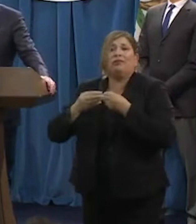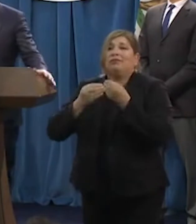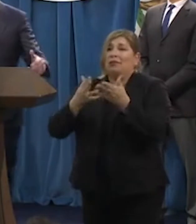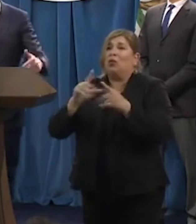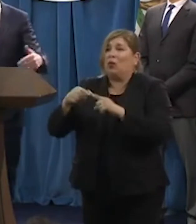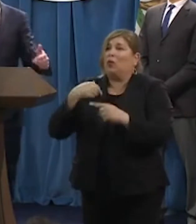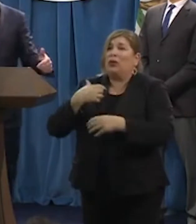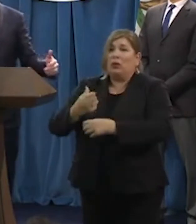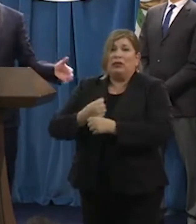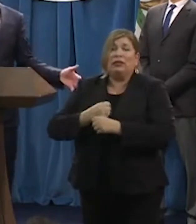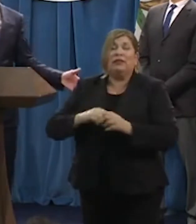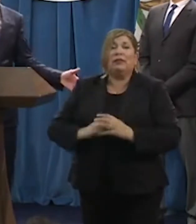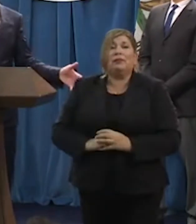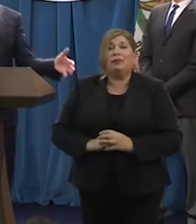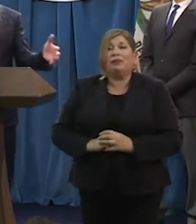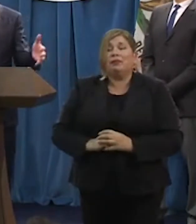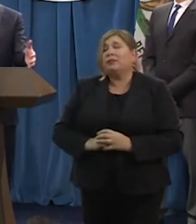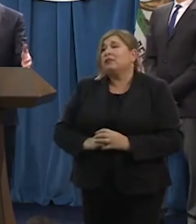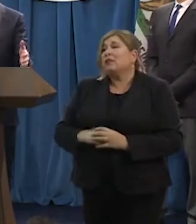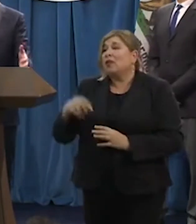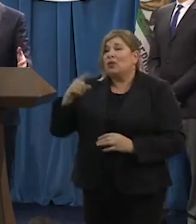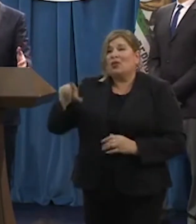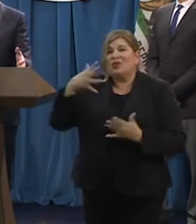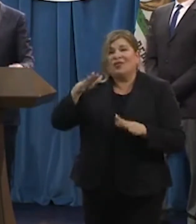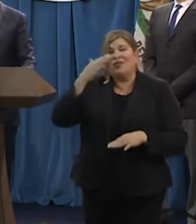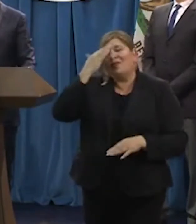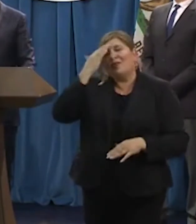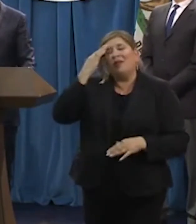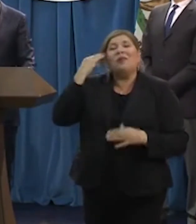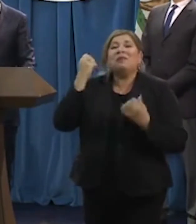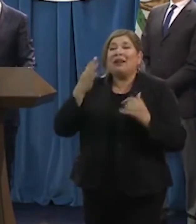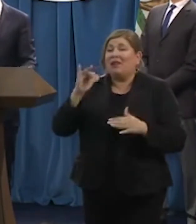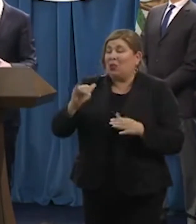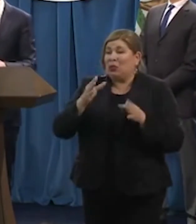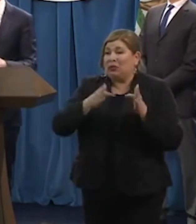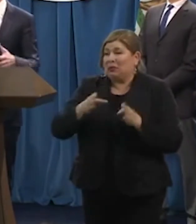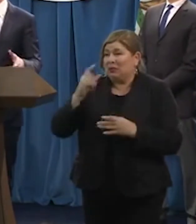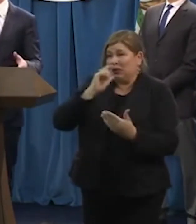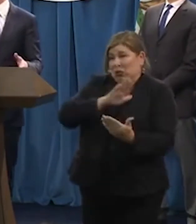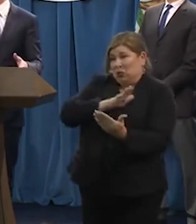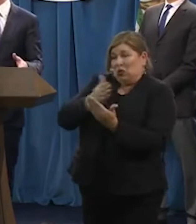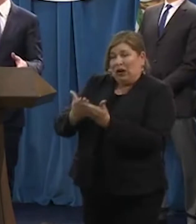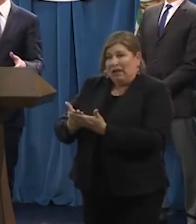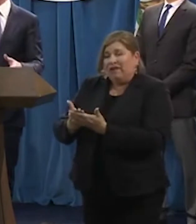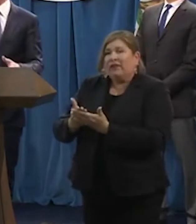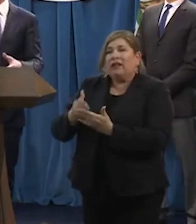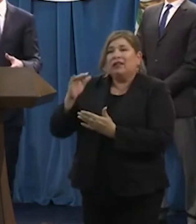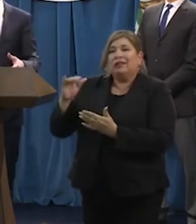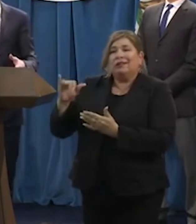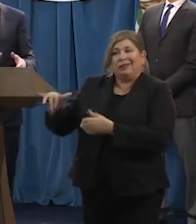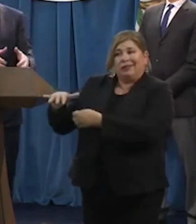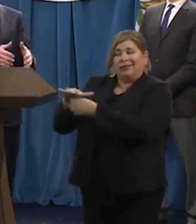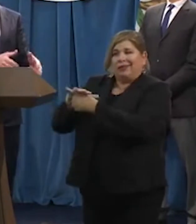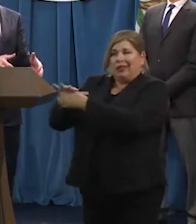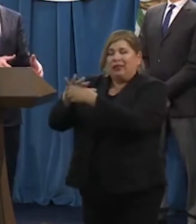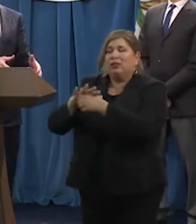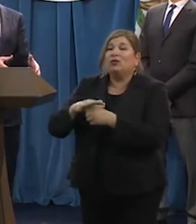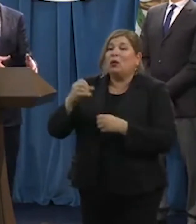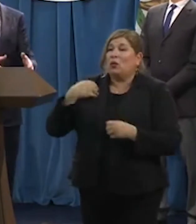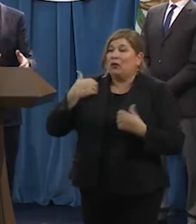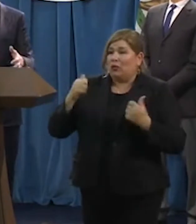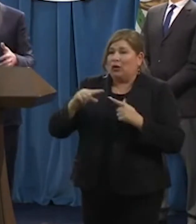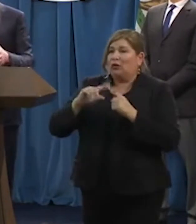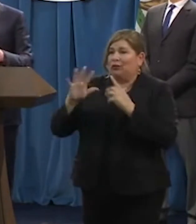of that information. As you know, many of these people have just arrived on these sites. We are just procuring not only their